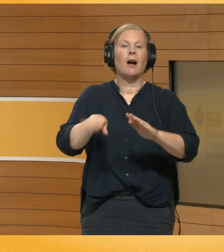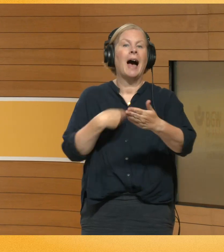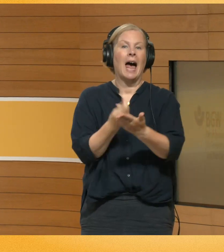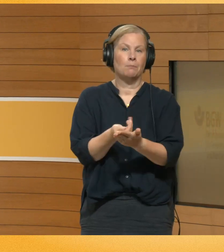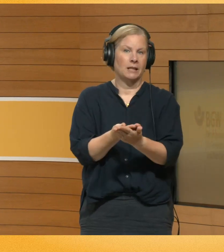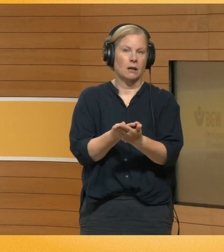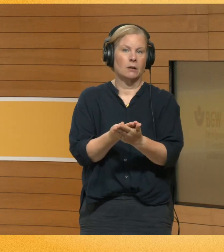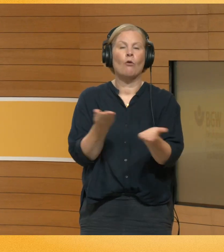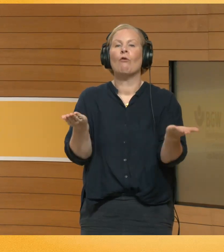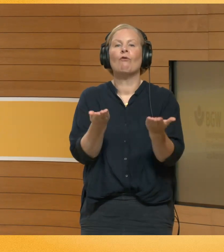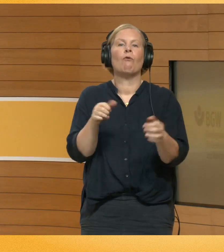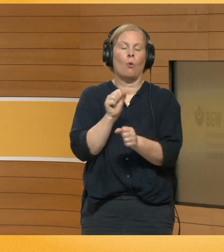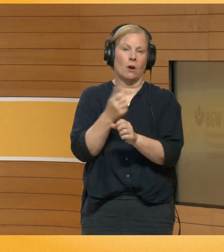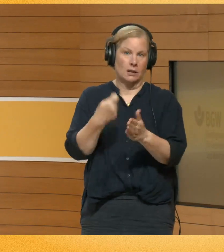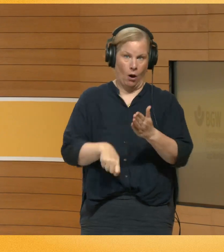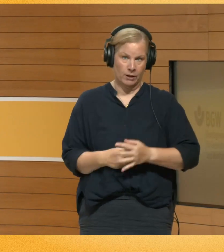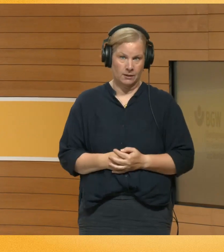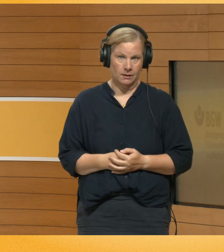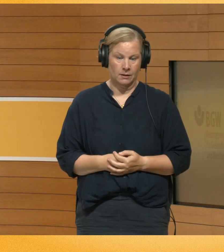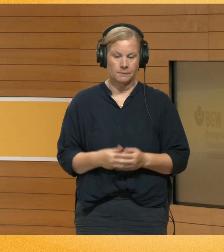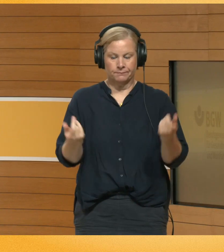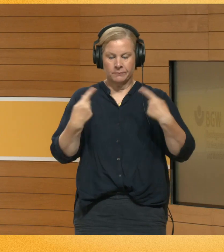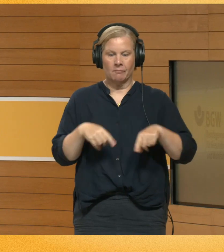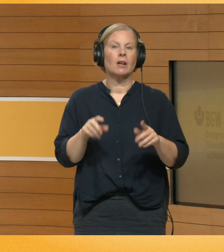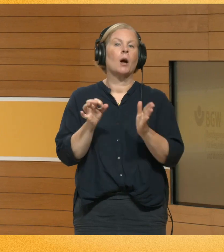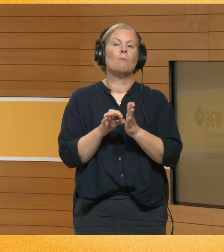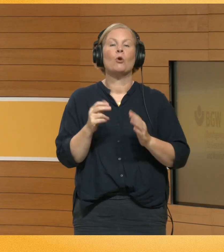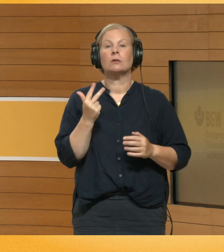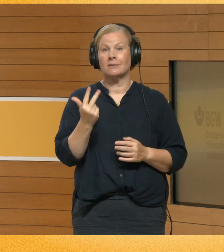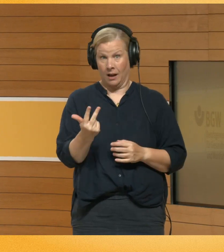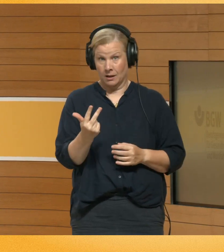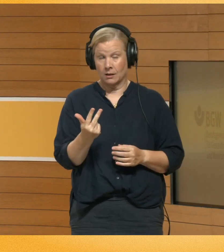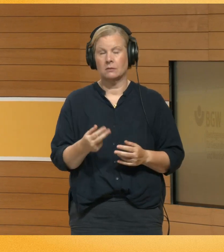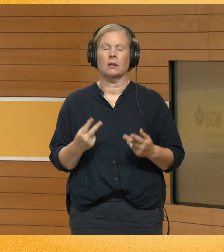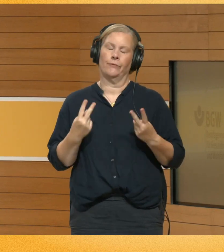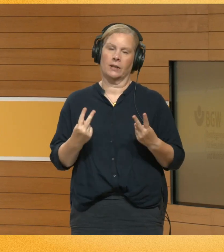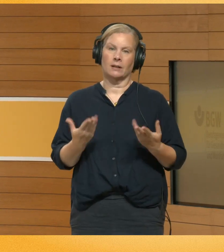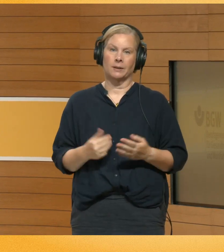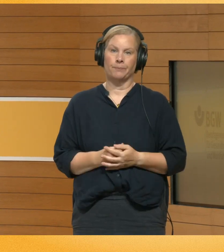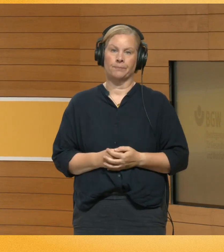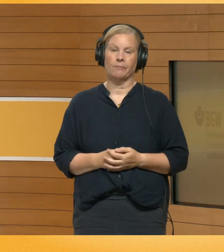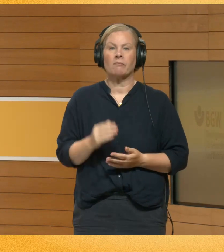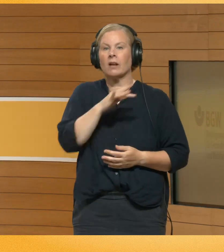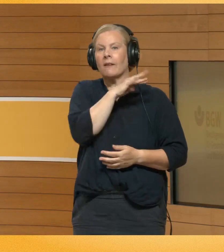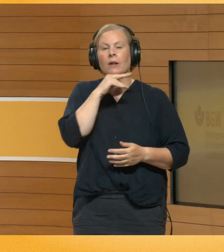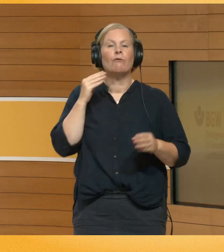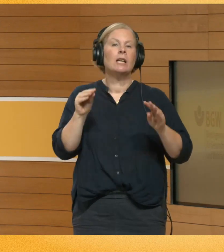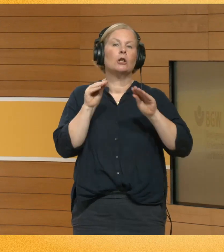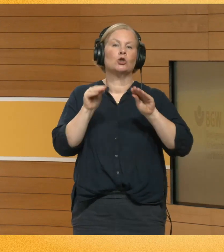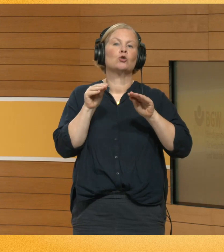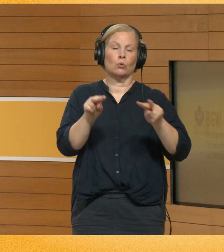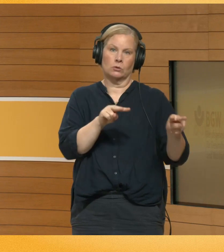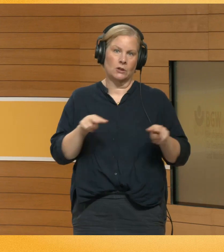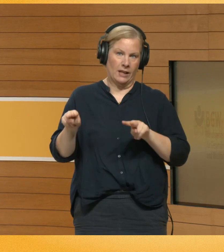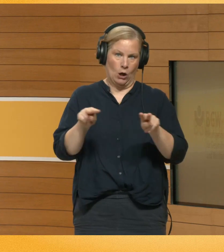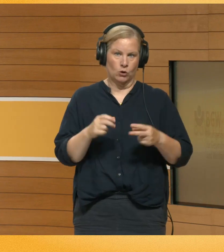We list a number of suppliers where you can find these aids. And number 3 is an important element. There